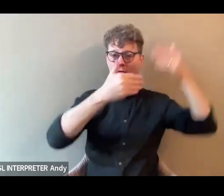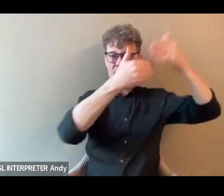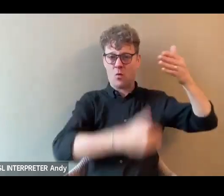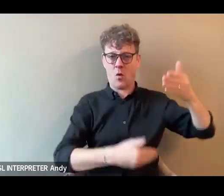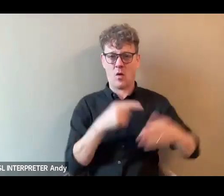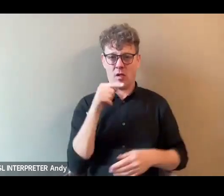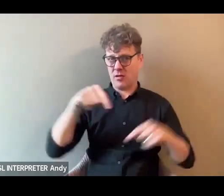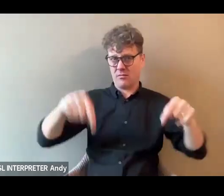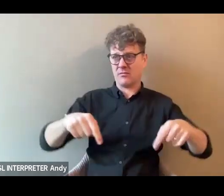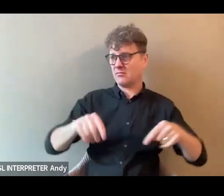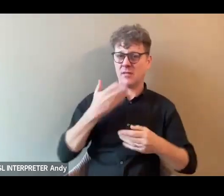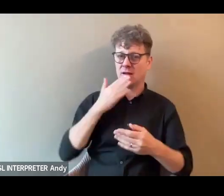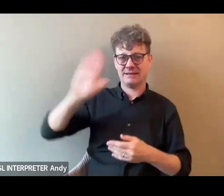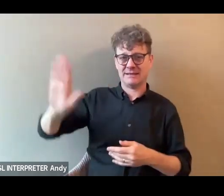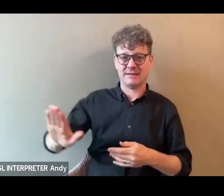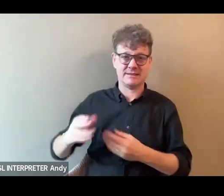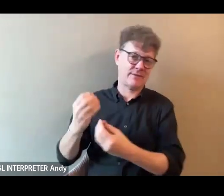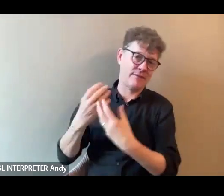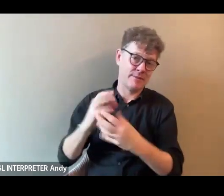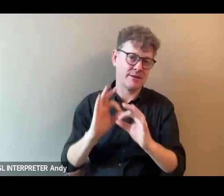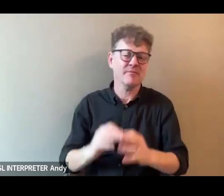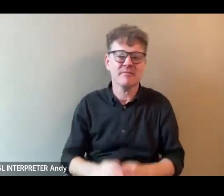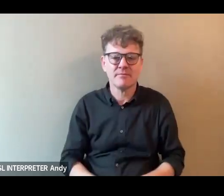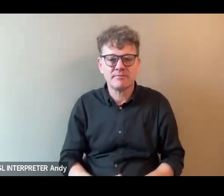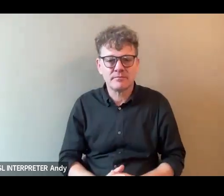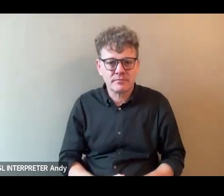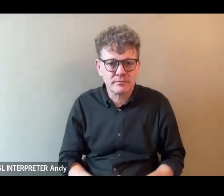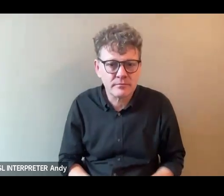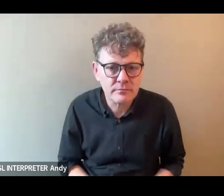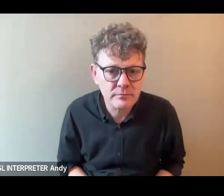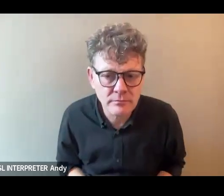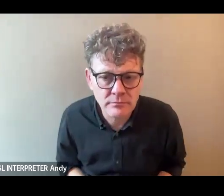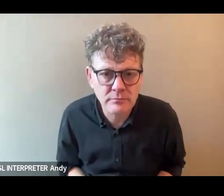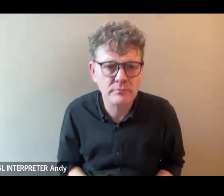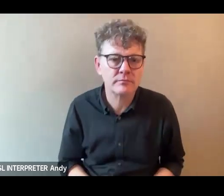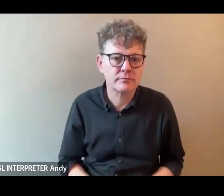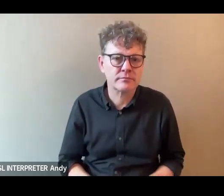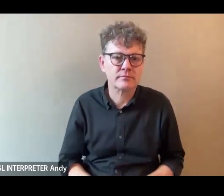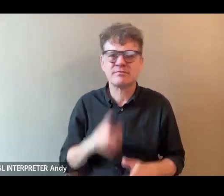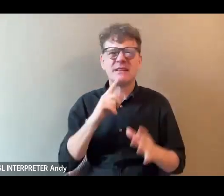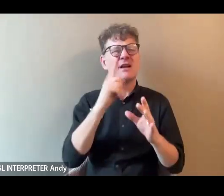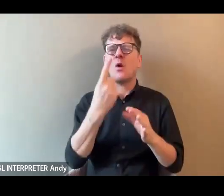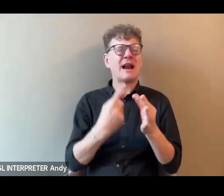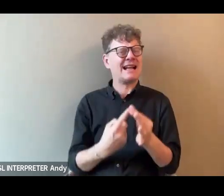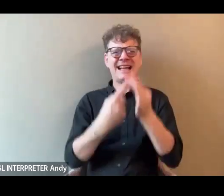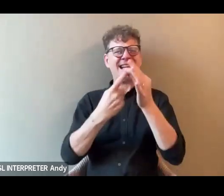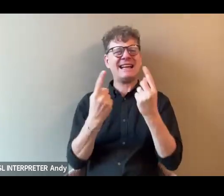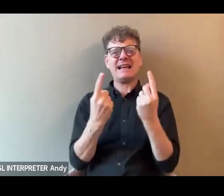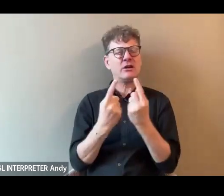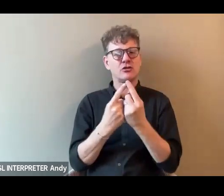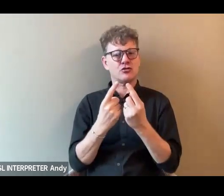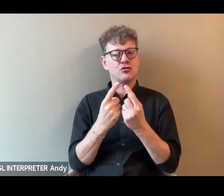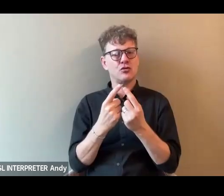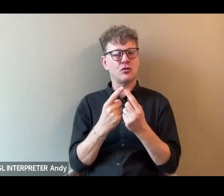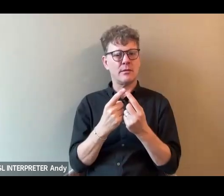from. So, I mean, a key issue really relates to what we've been looking at,